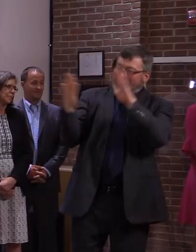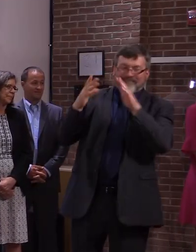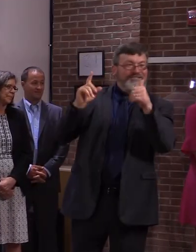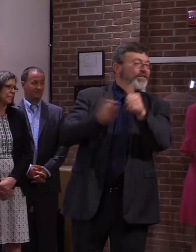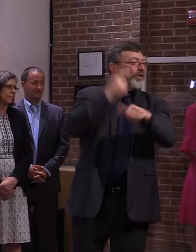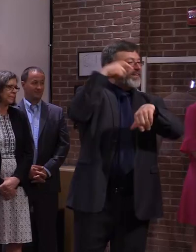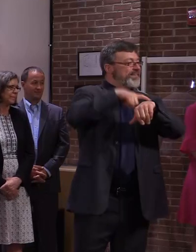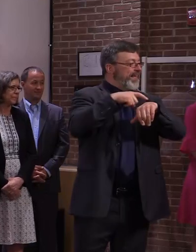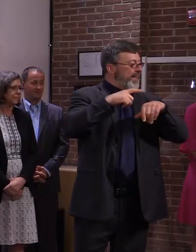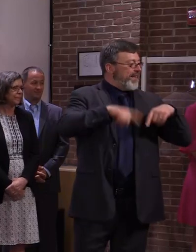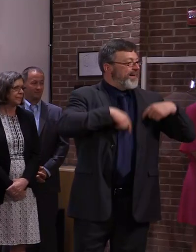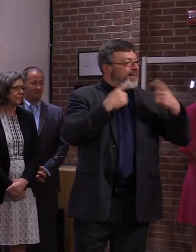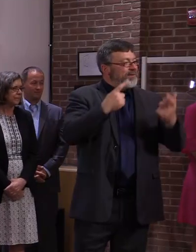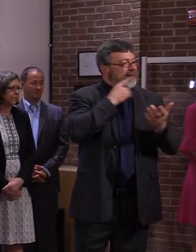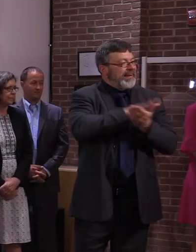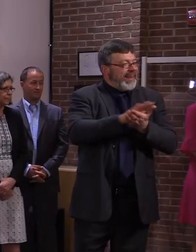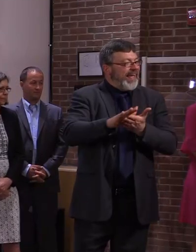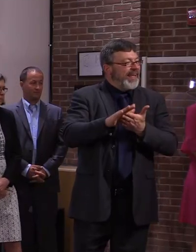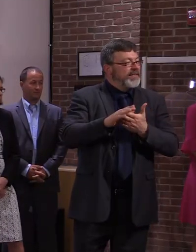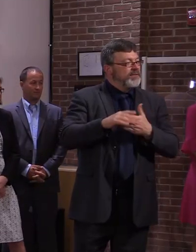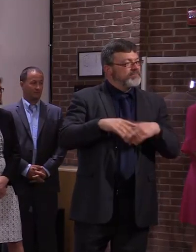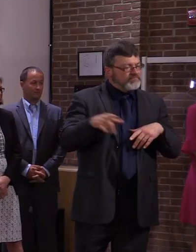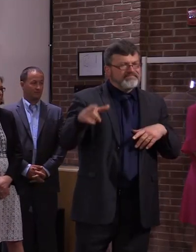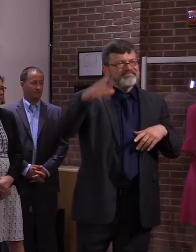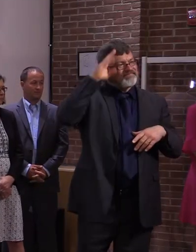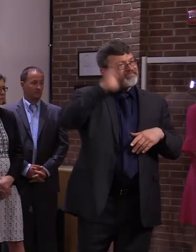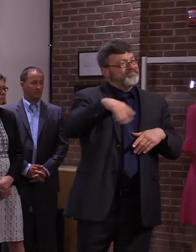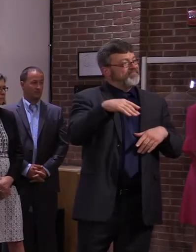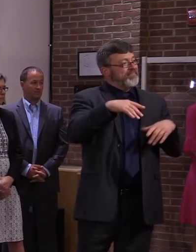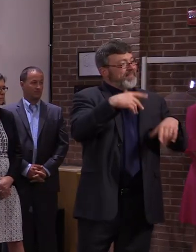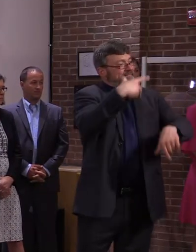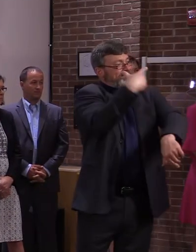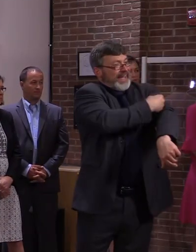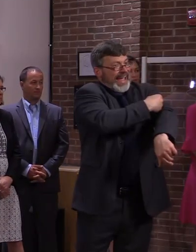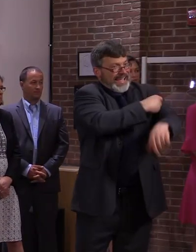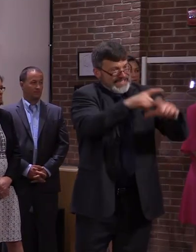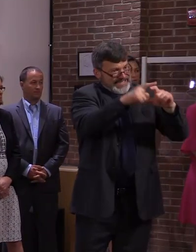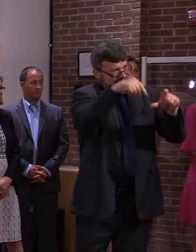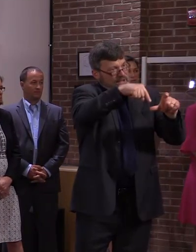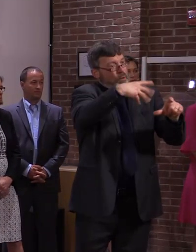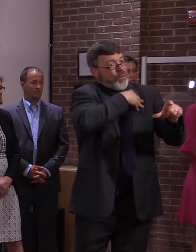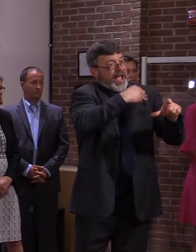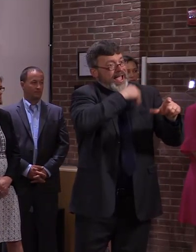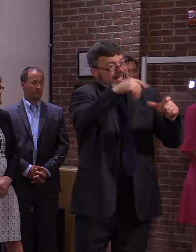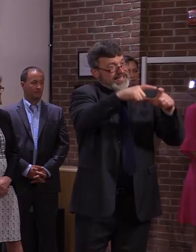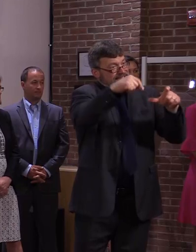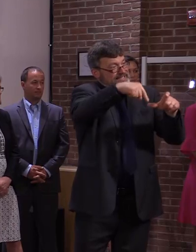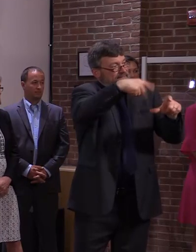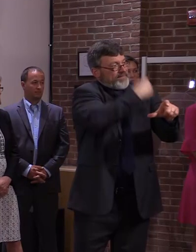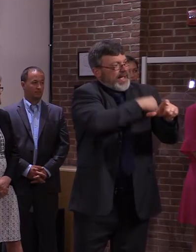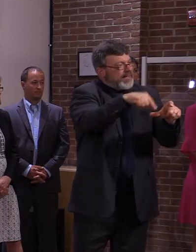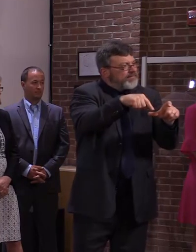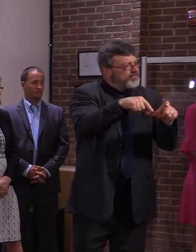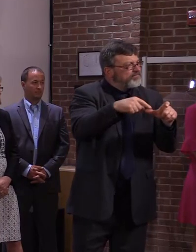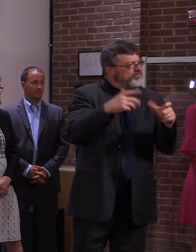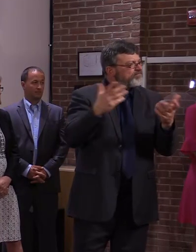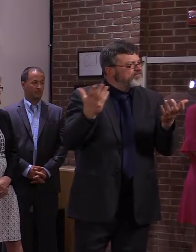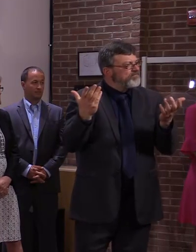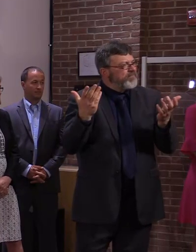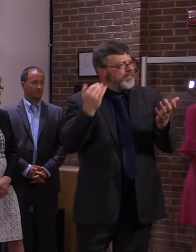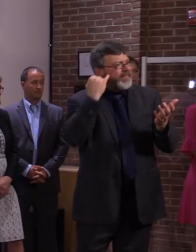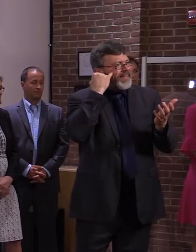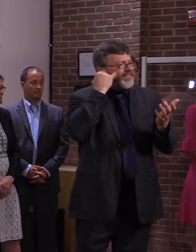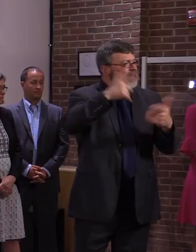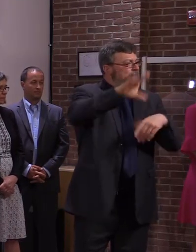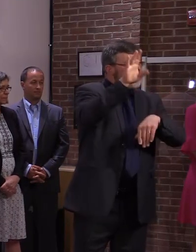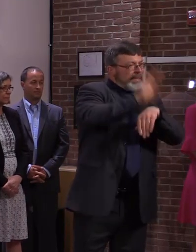of vaccine passports, I know there's a lot of different names on that. Are you going to be okay if businesses and, say, sporting events and nightclubs and so on